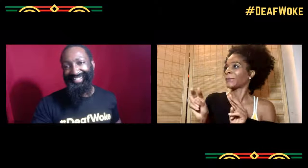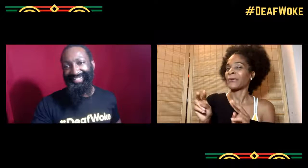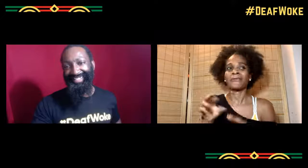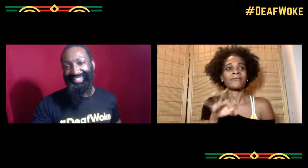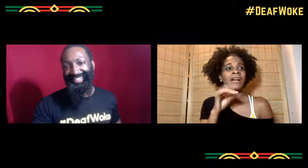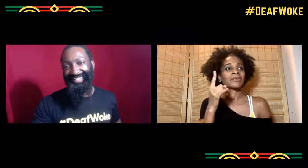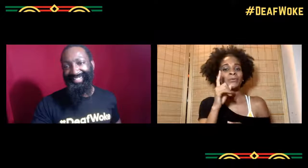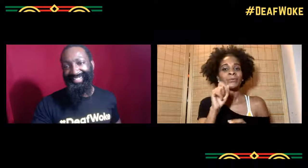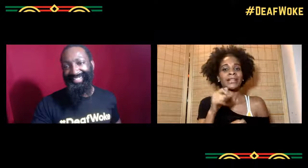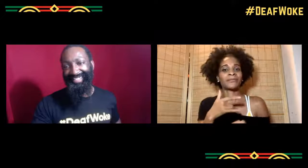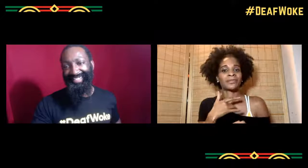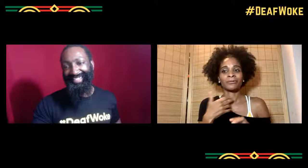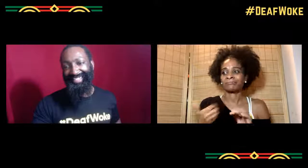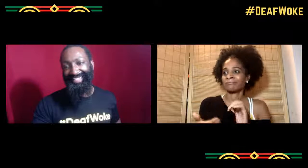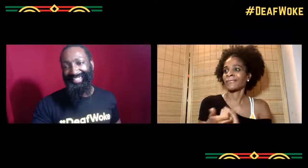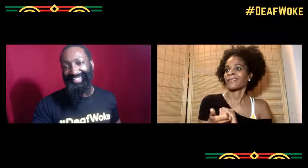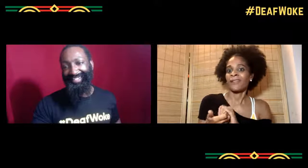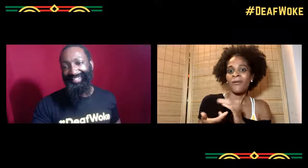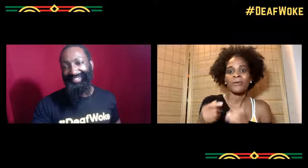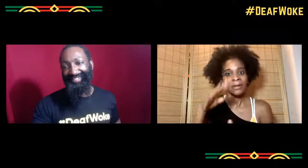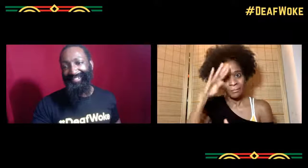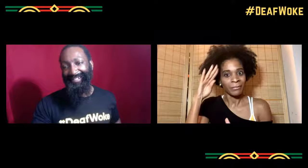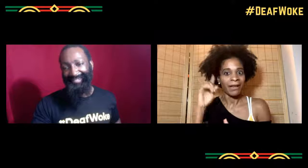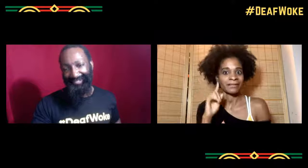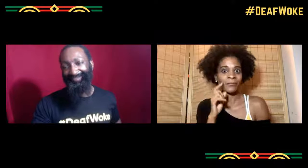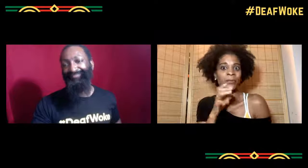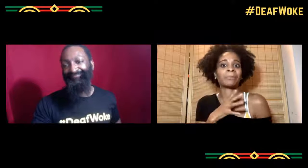in high school.